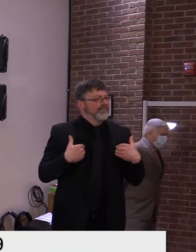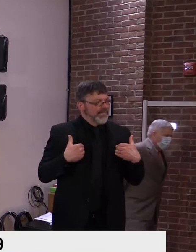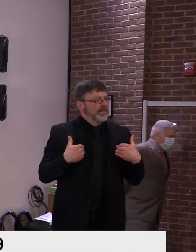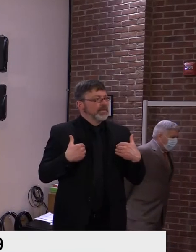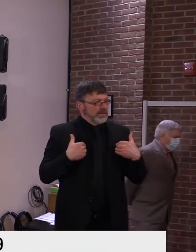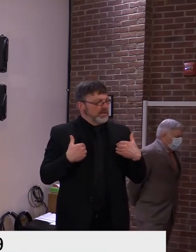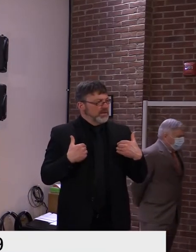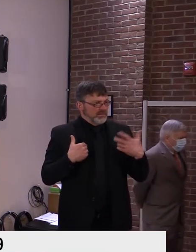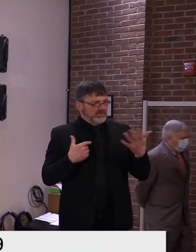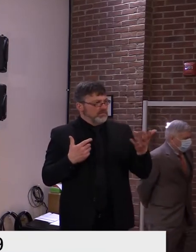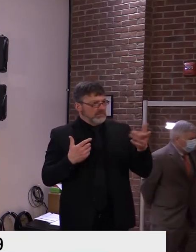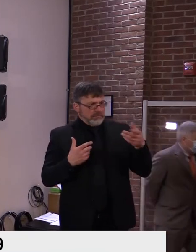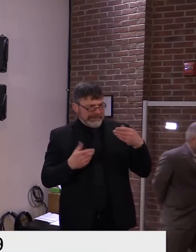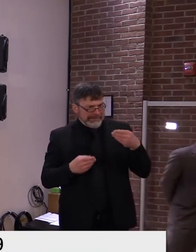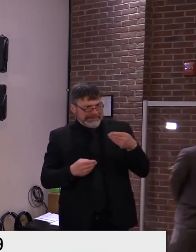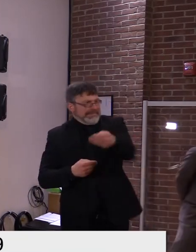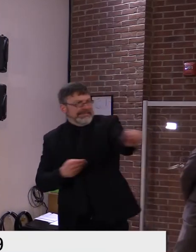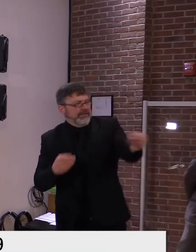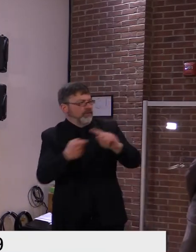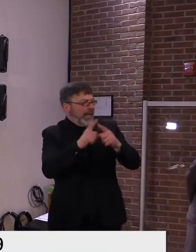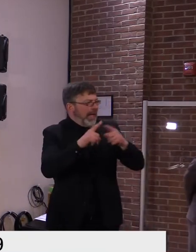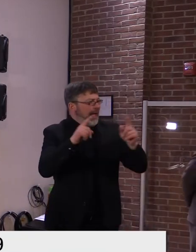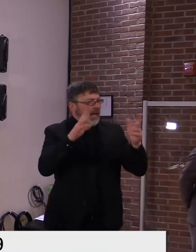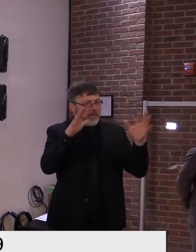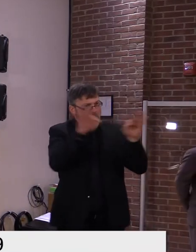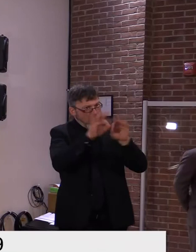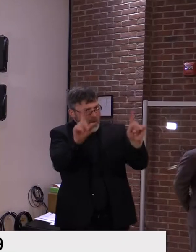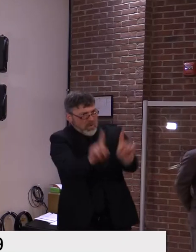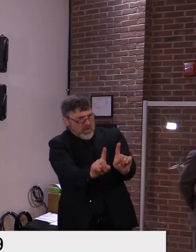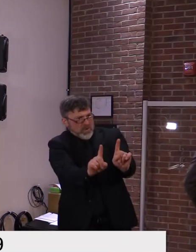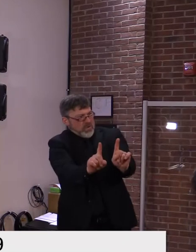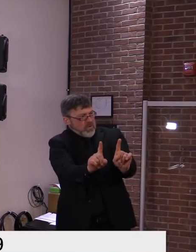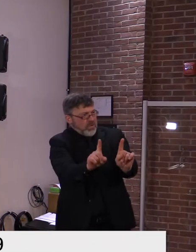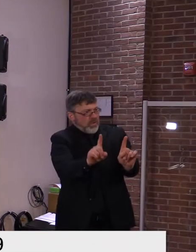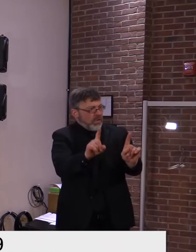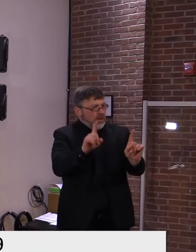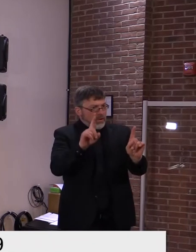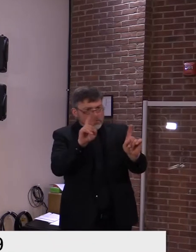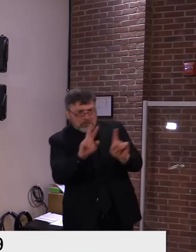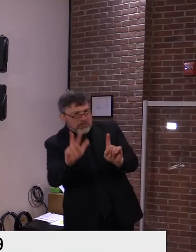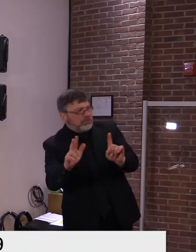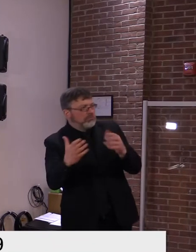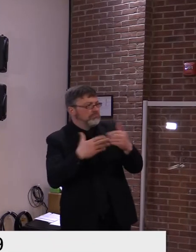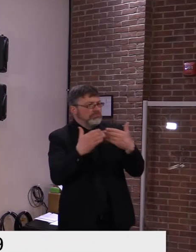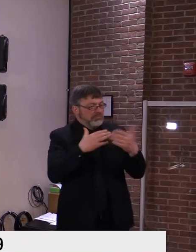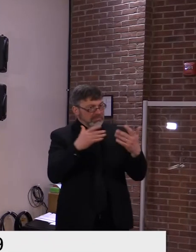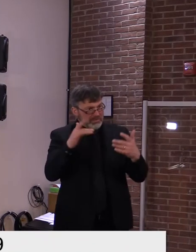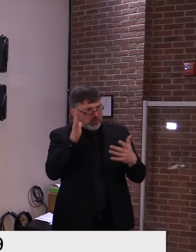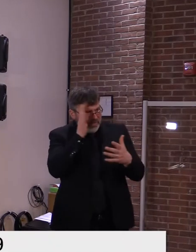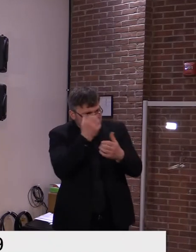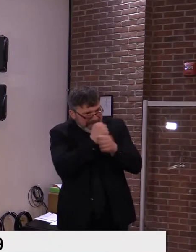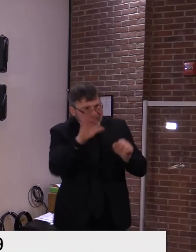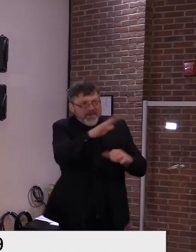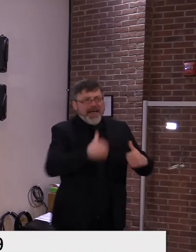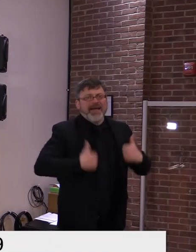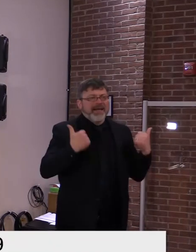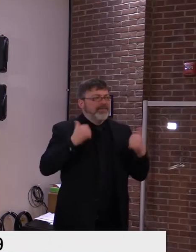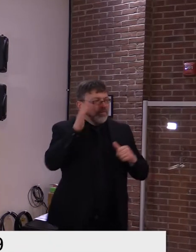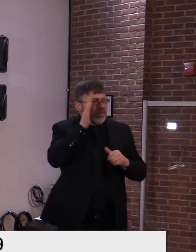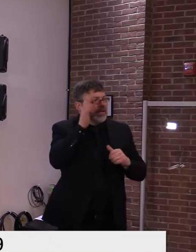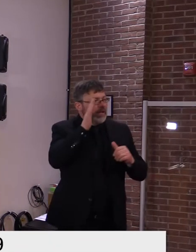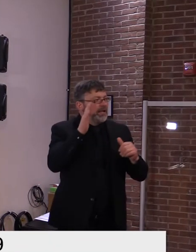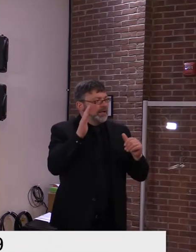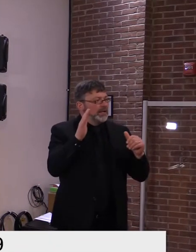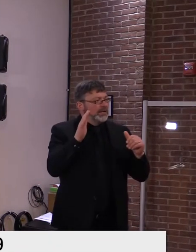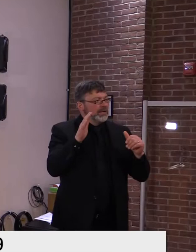family member with Narcan to use to save someone's life. But if you're injecting alone, you're not going to be